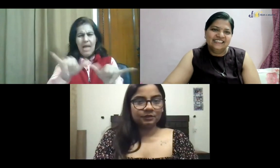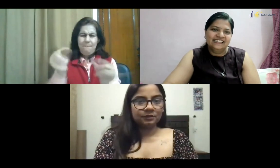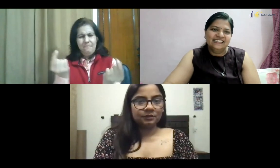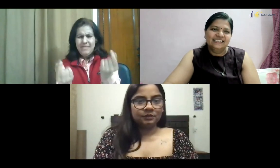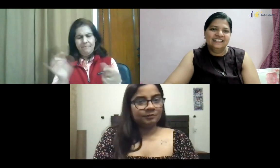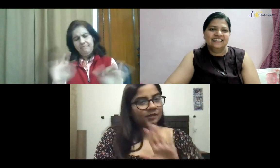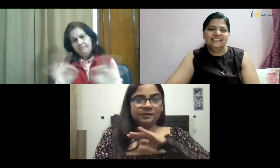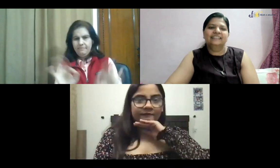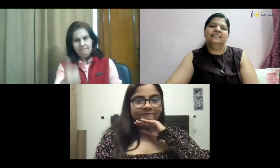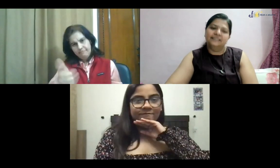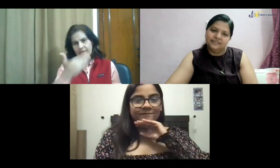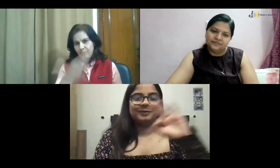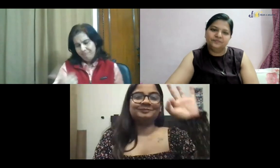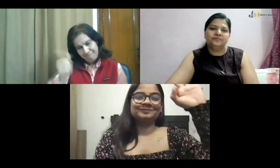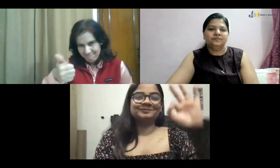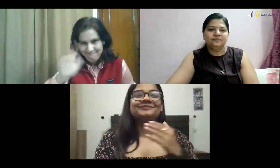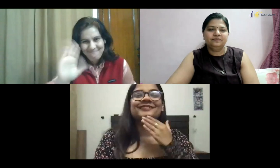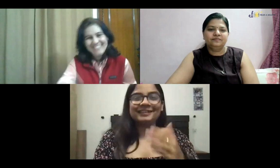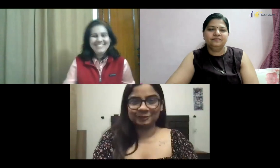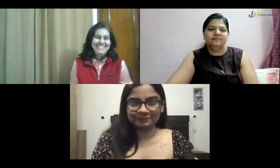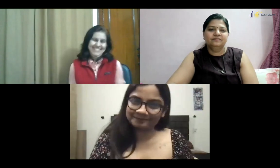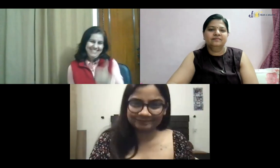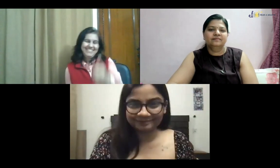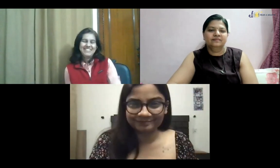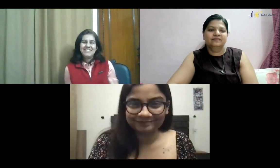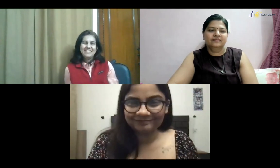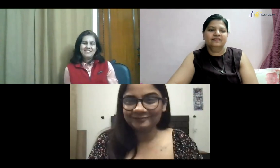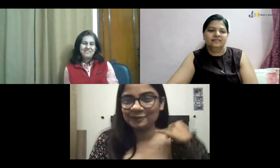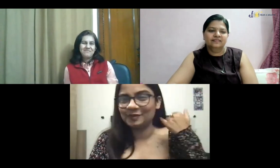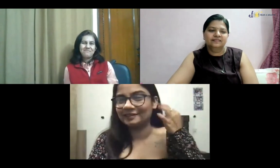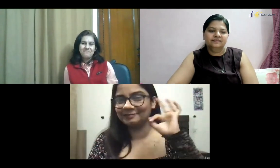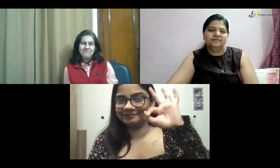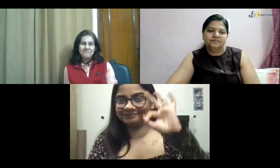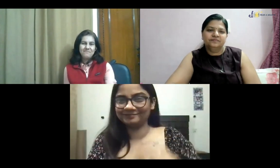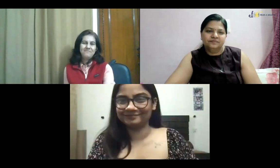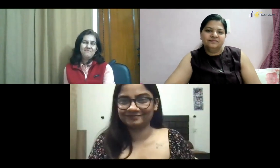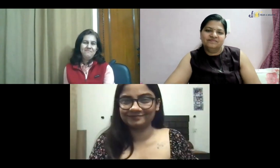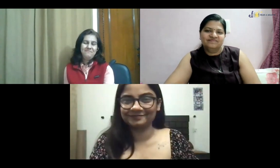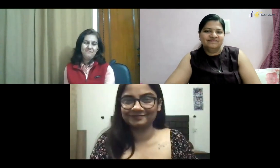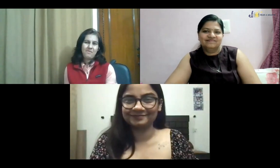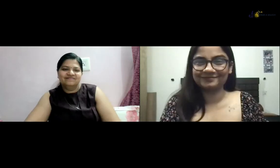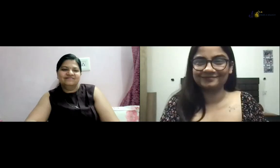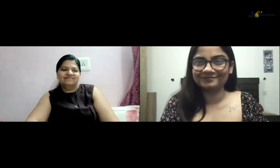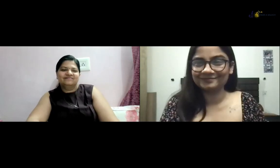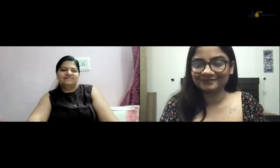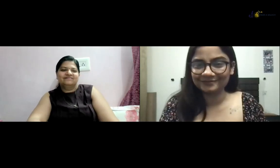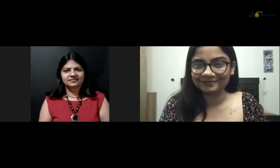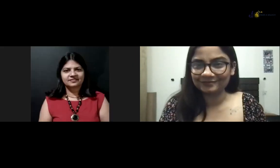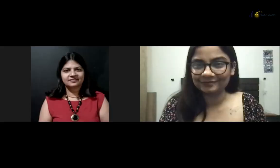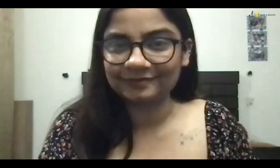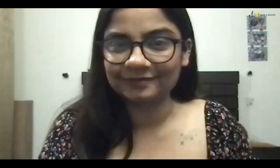Charu, can I have? I have the same questions for Sweta. Thanks.